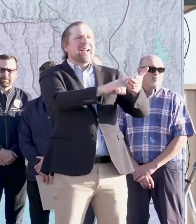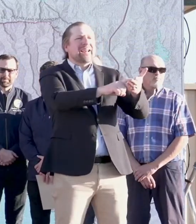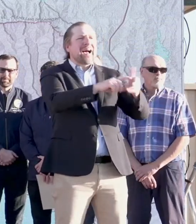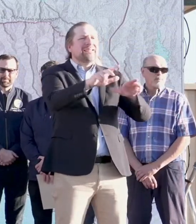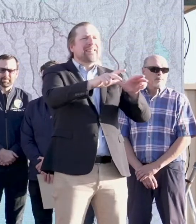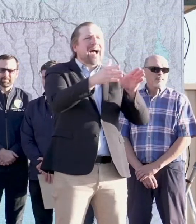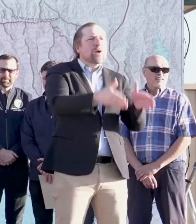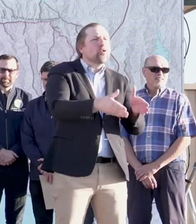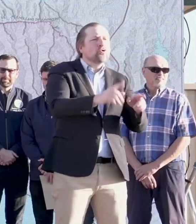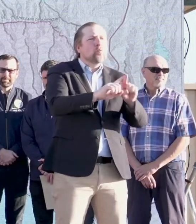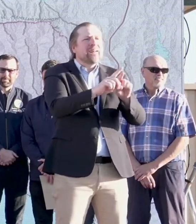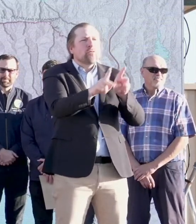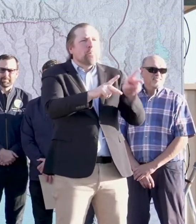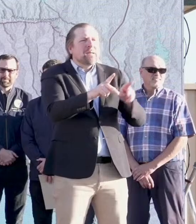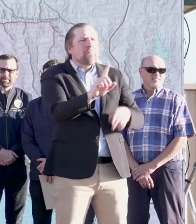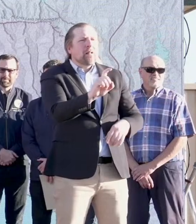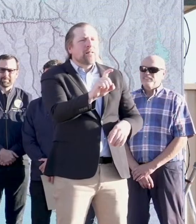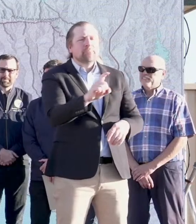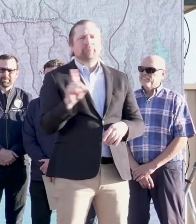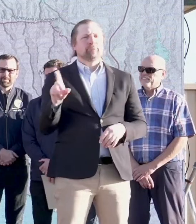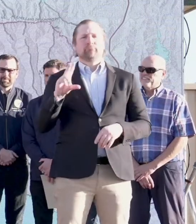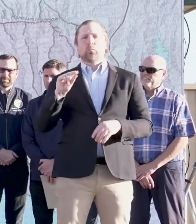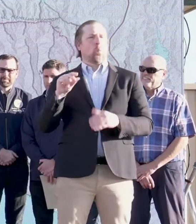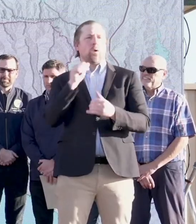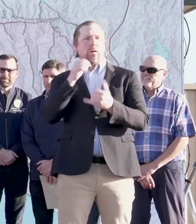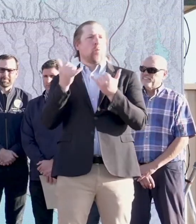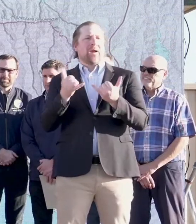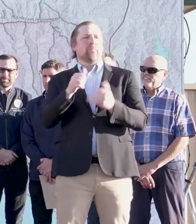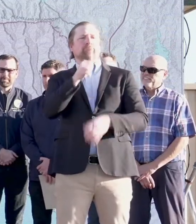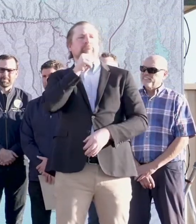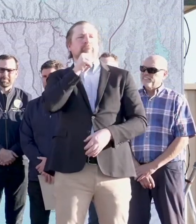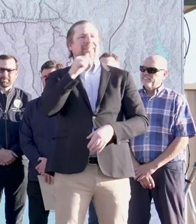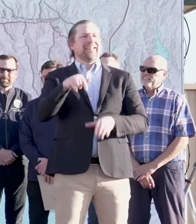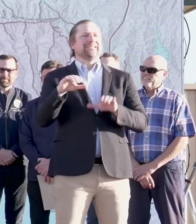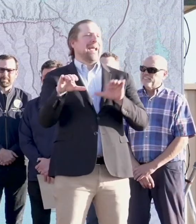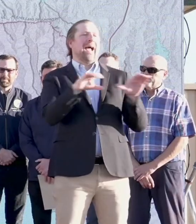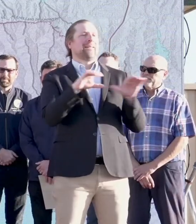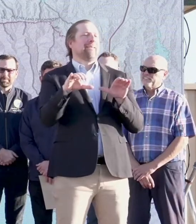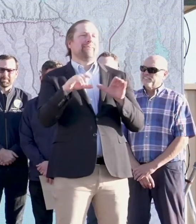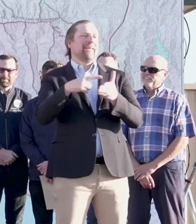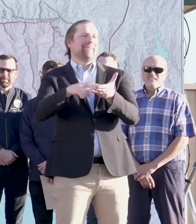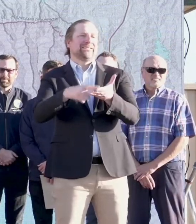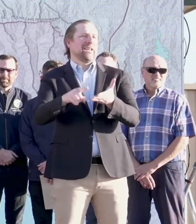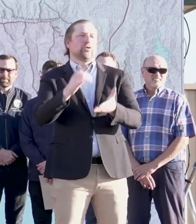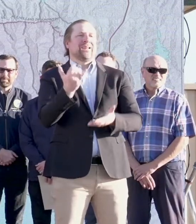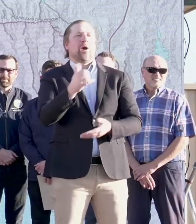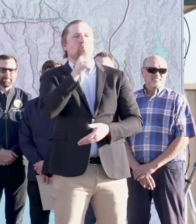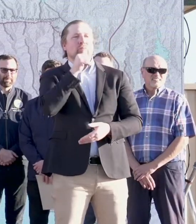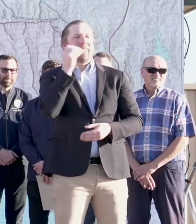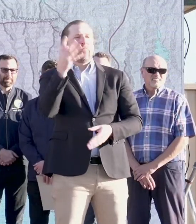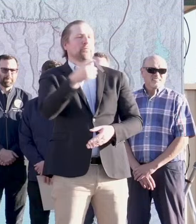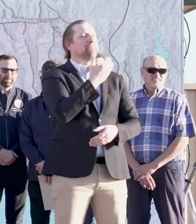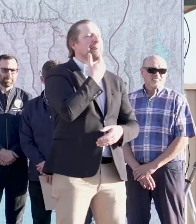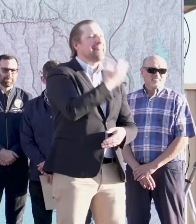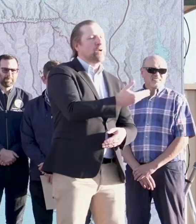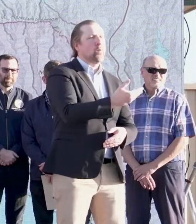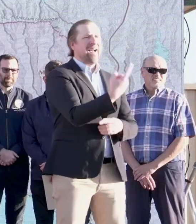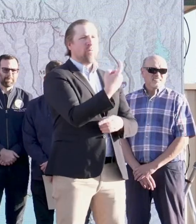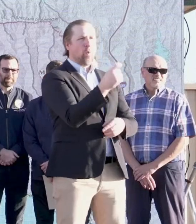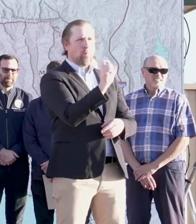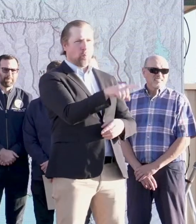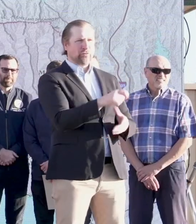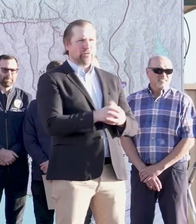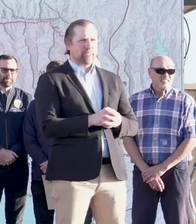or other people? Not at this time. This is an active and ongoing investigation. All right, thanks. And I just have one more